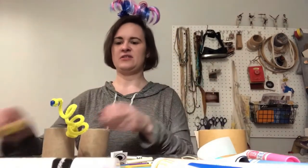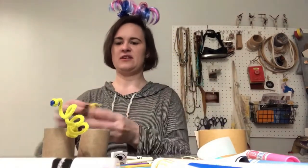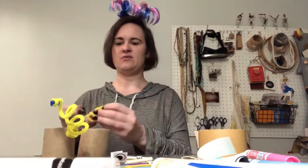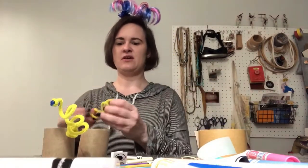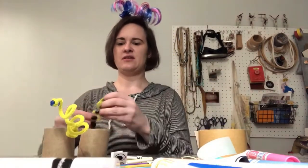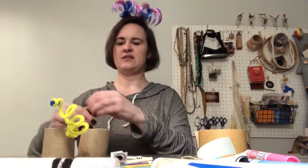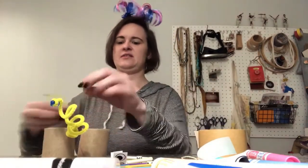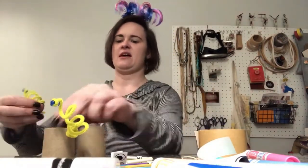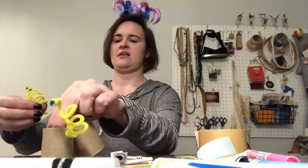the other one on the other side.